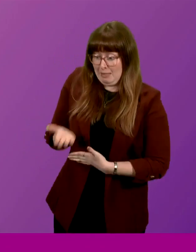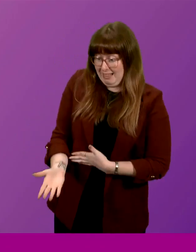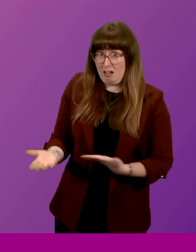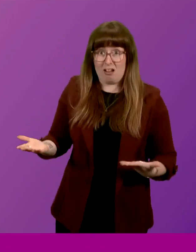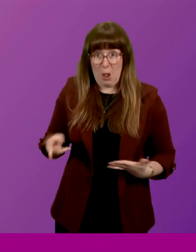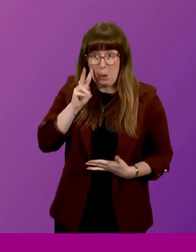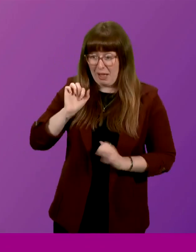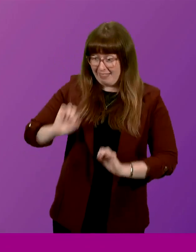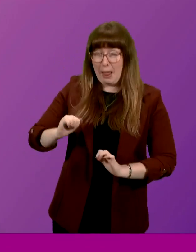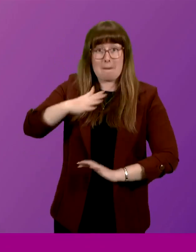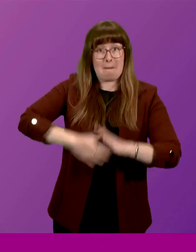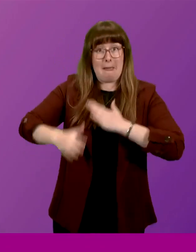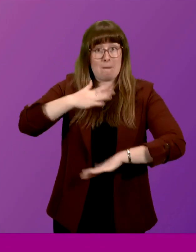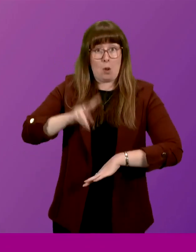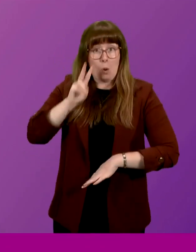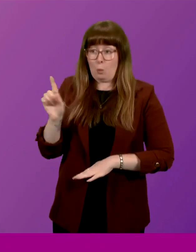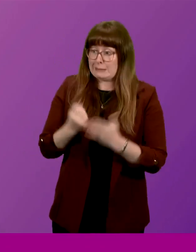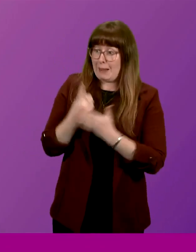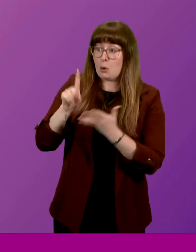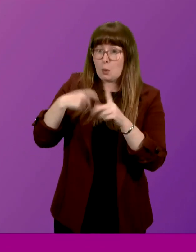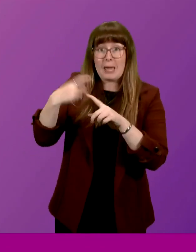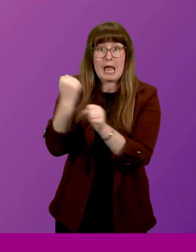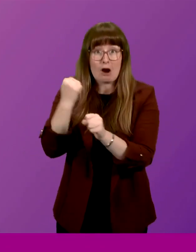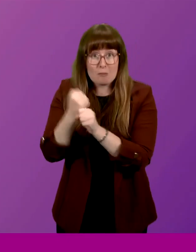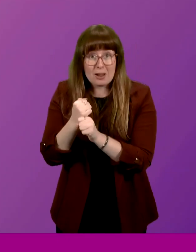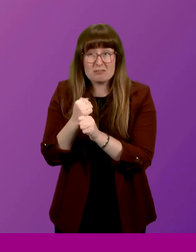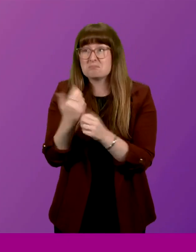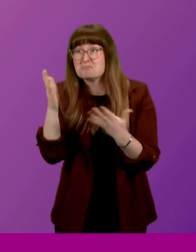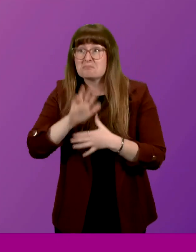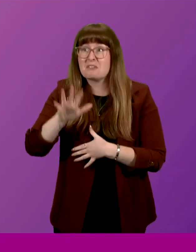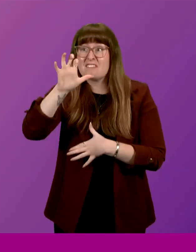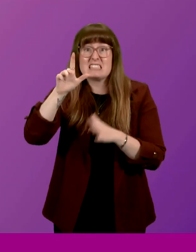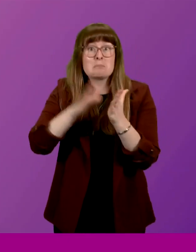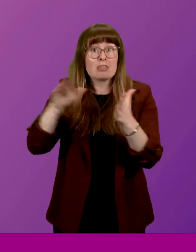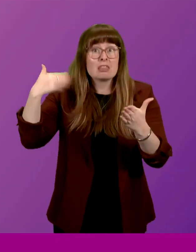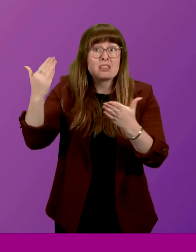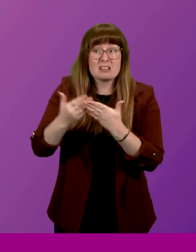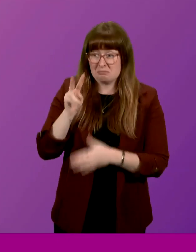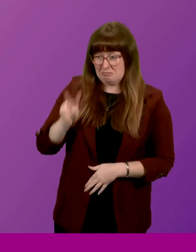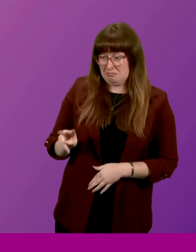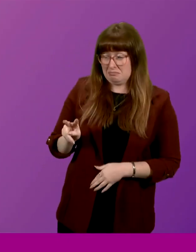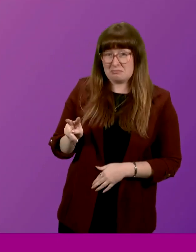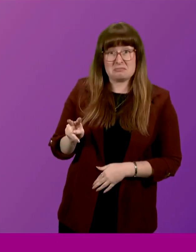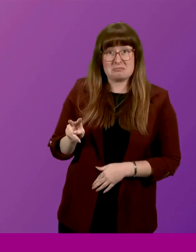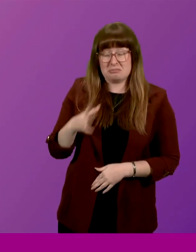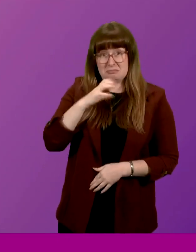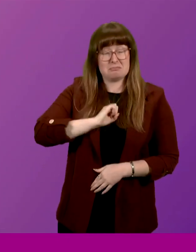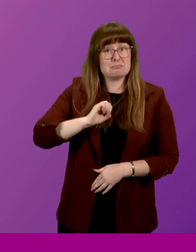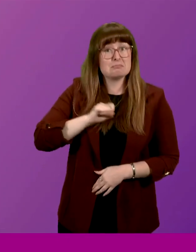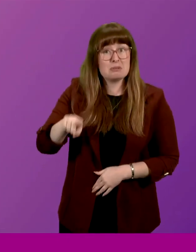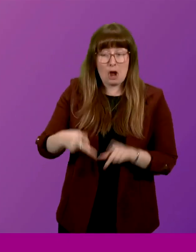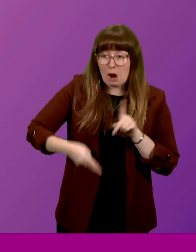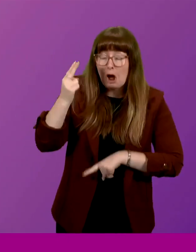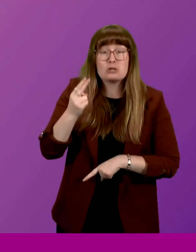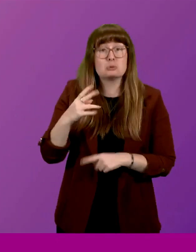at the behaviour and the performance of the UK government in the last 15 months. A cut to winter fuel